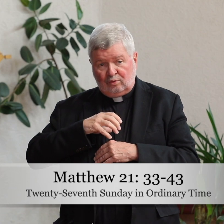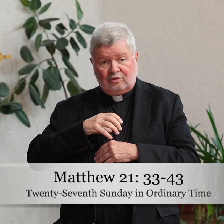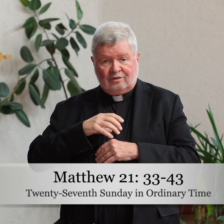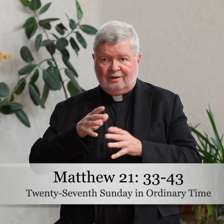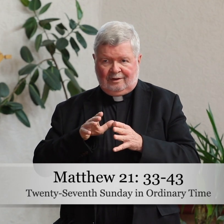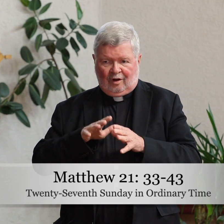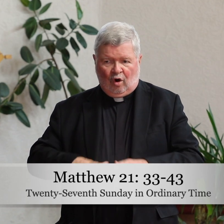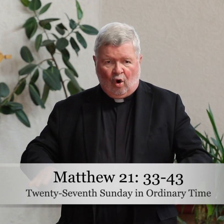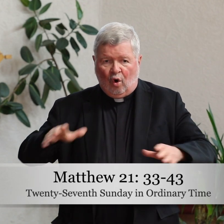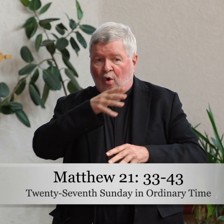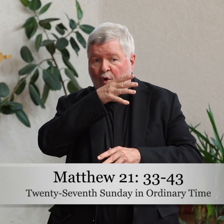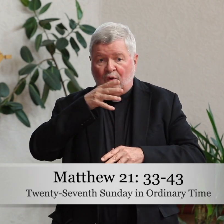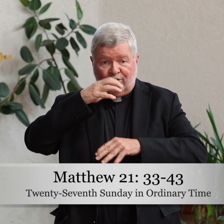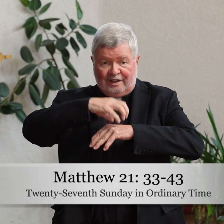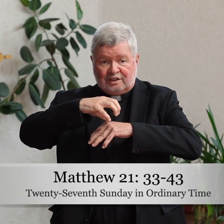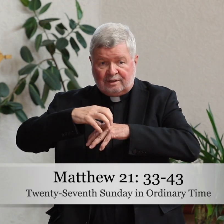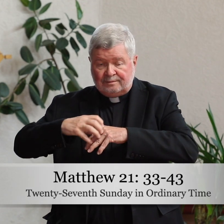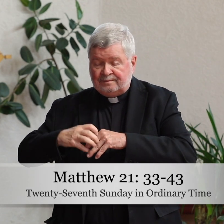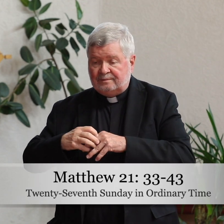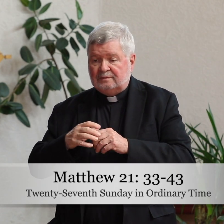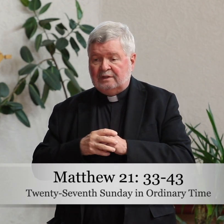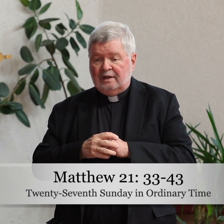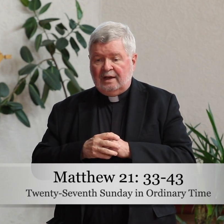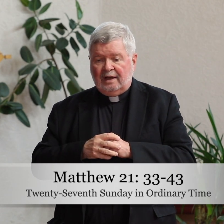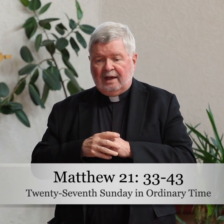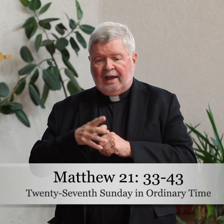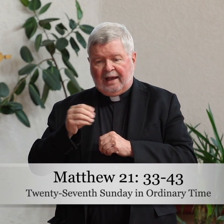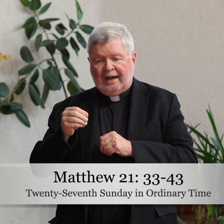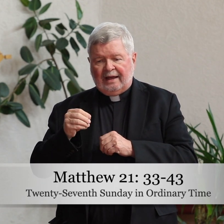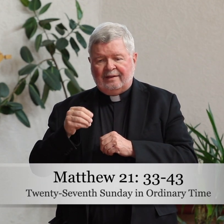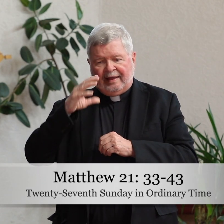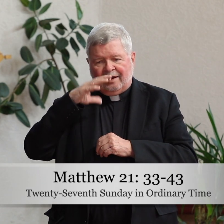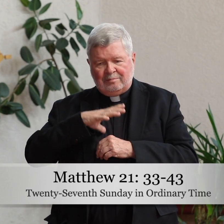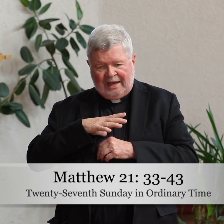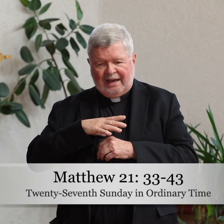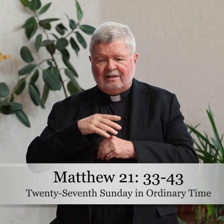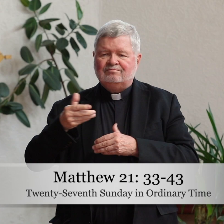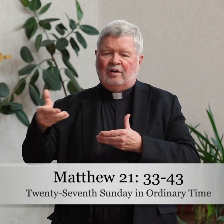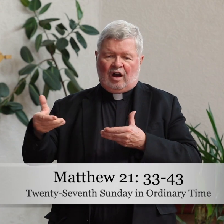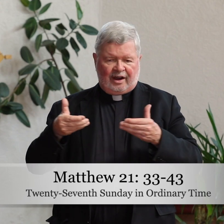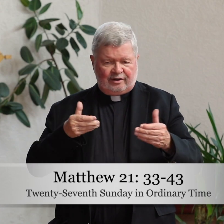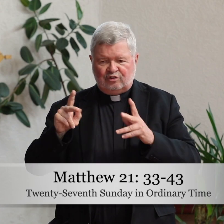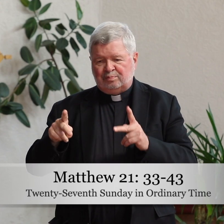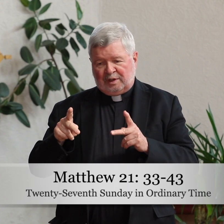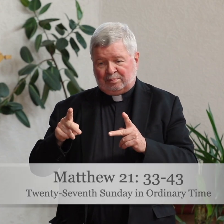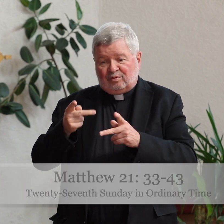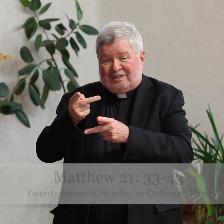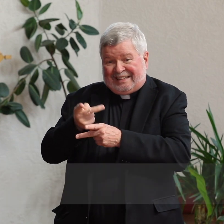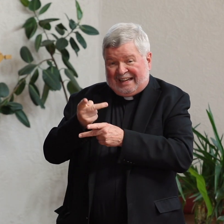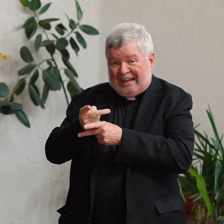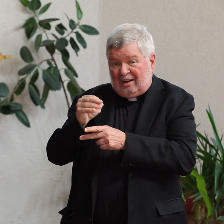owns a whole vineyard. And that man hires people to take care of